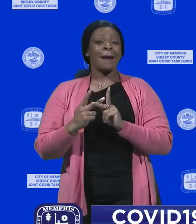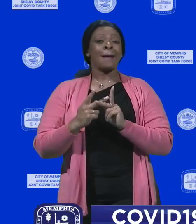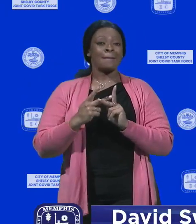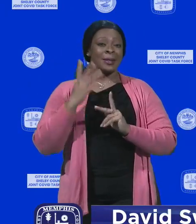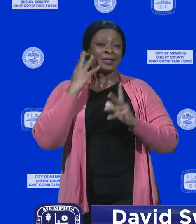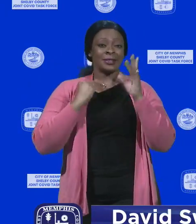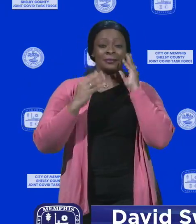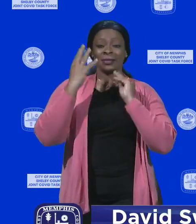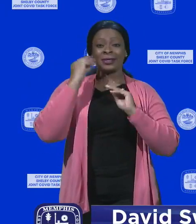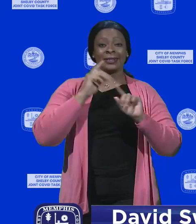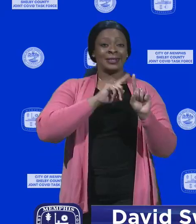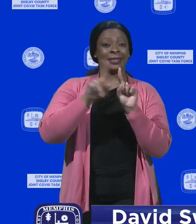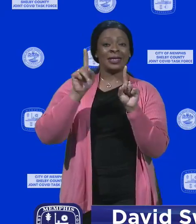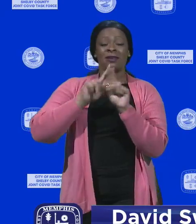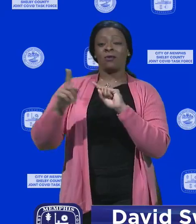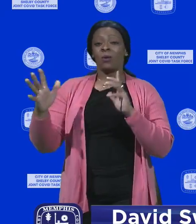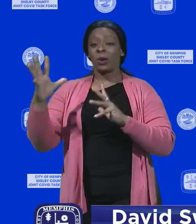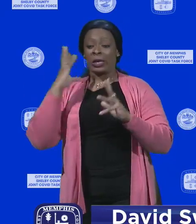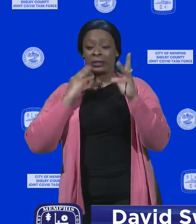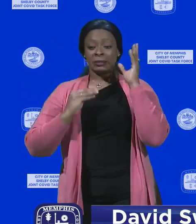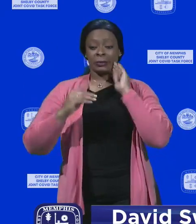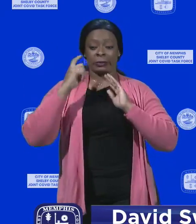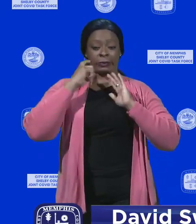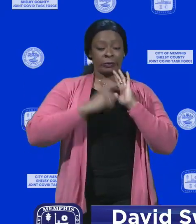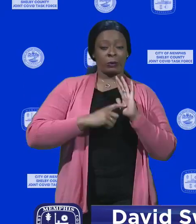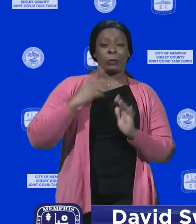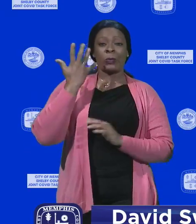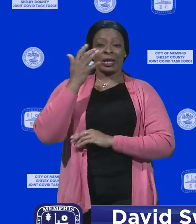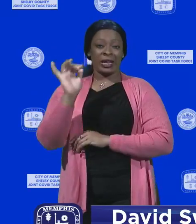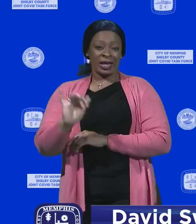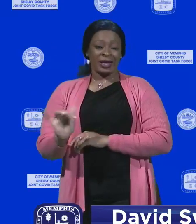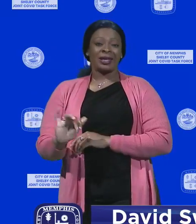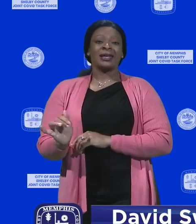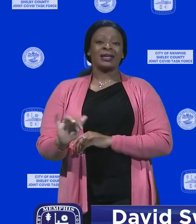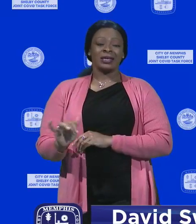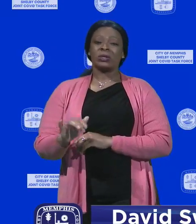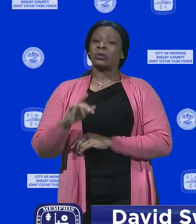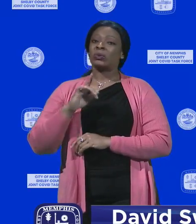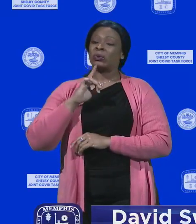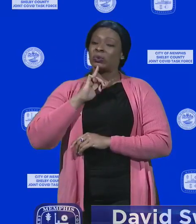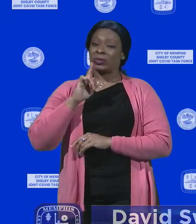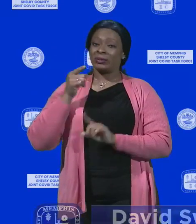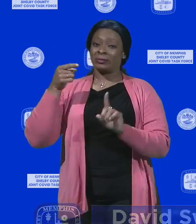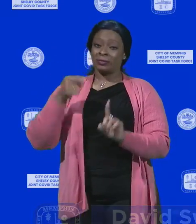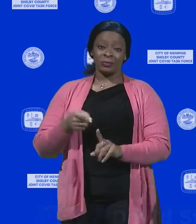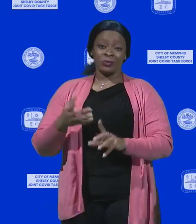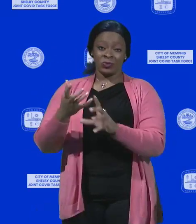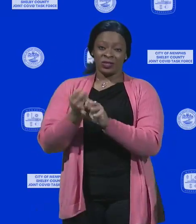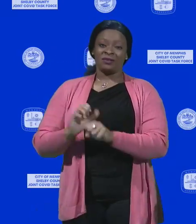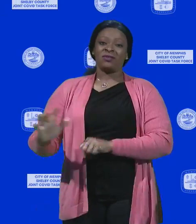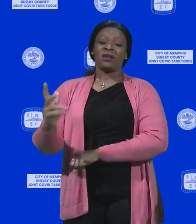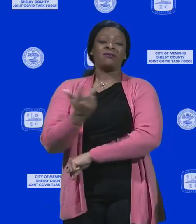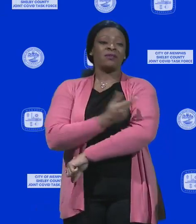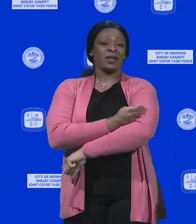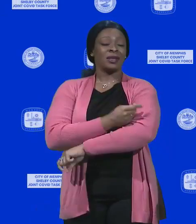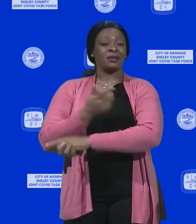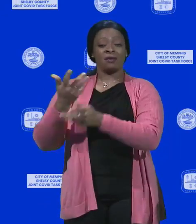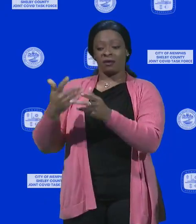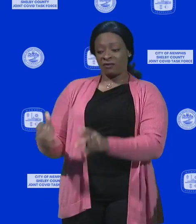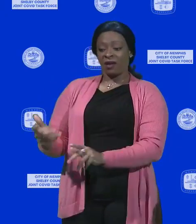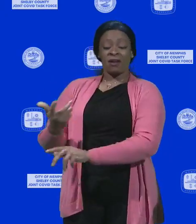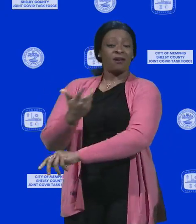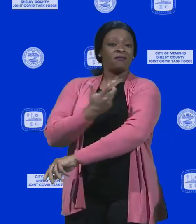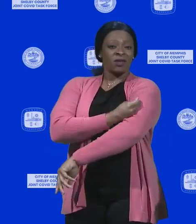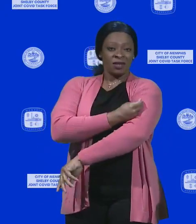and the difference on what your experience is going to be is completely about vaccination. If you're vaccinated, you're